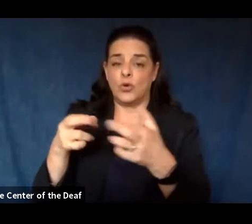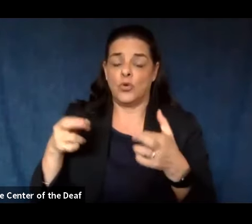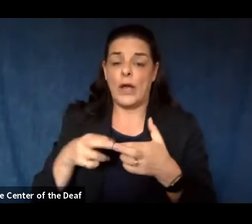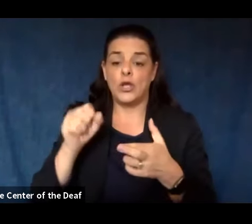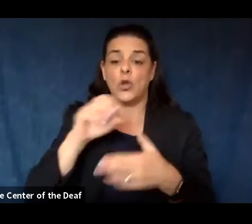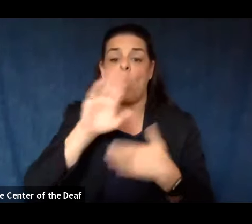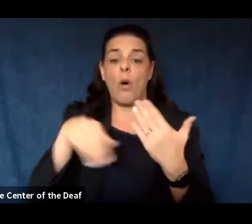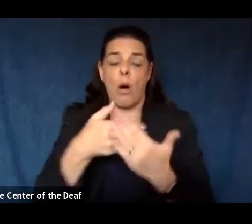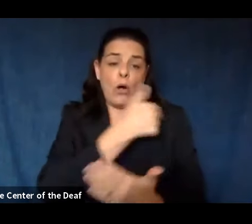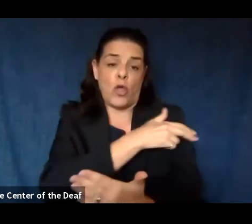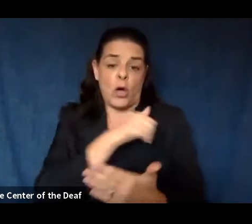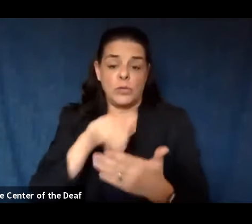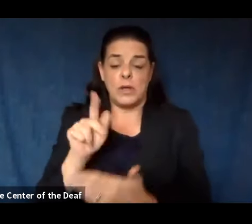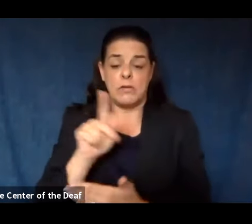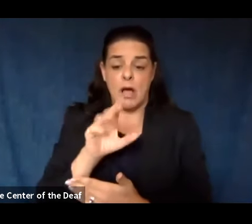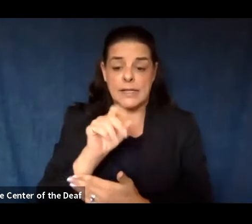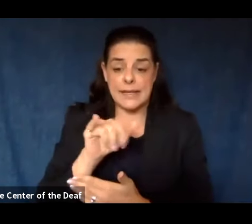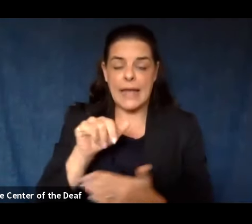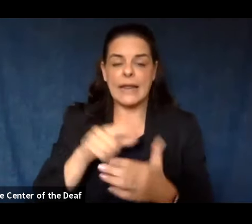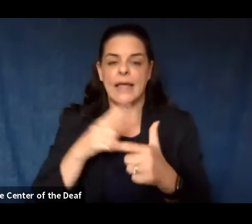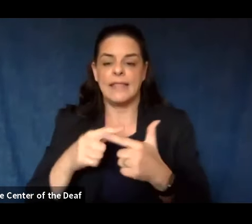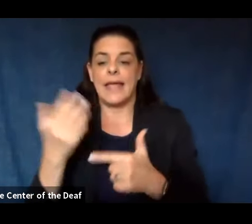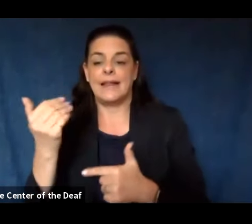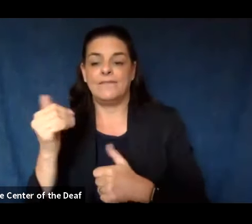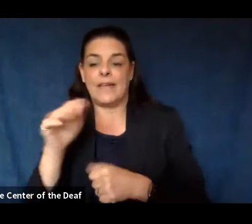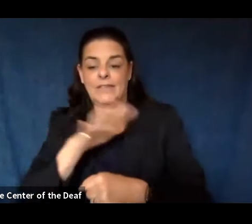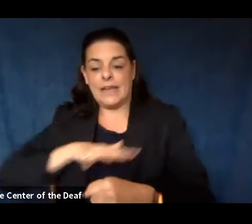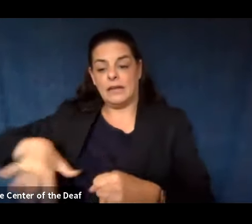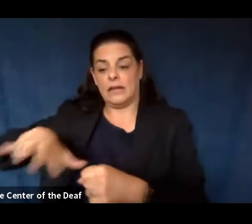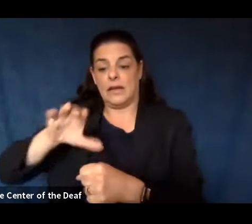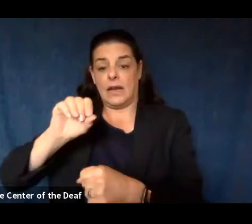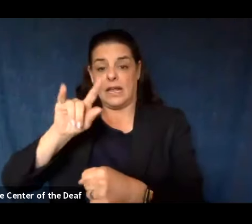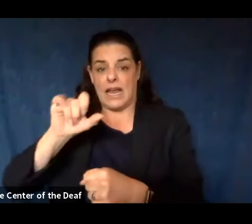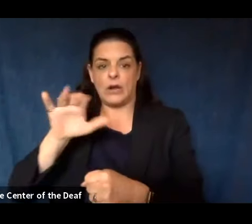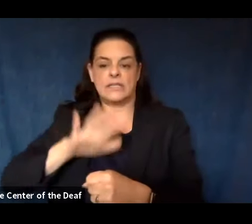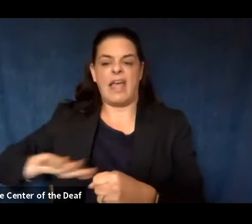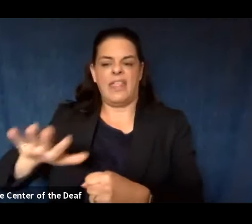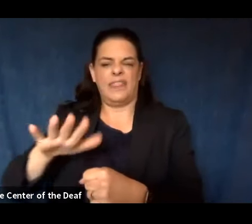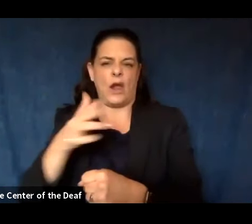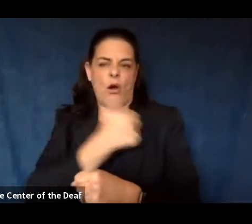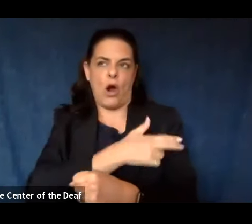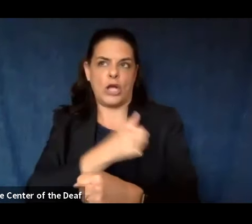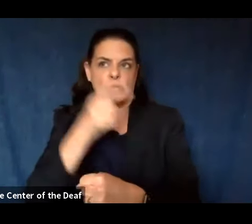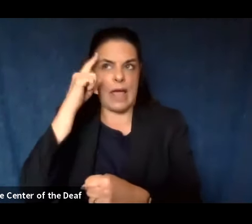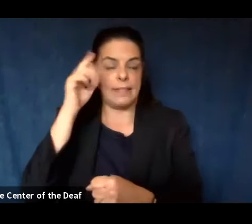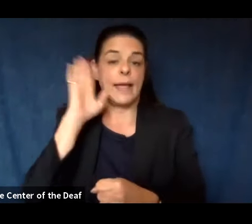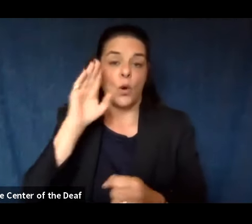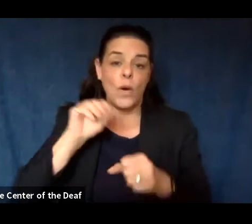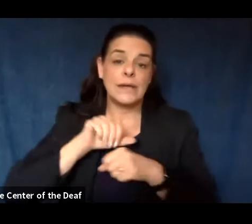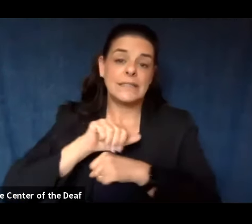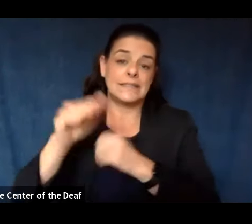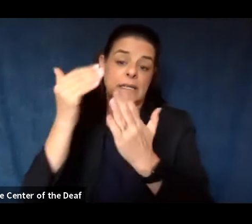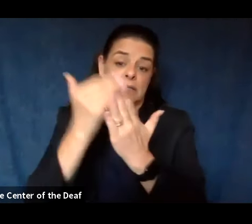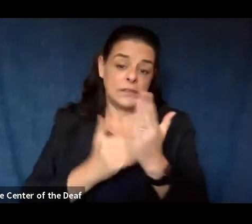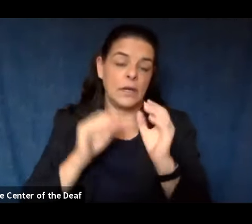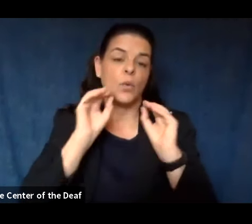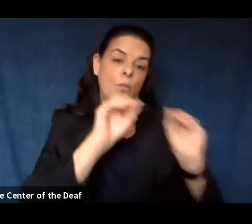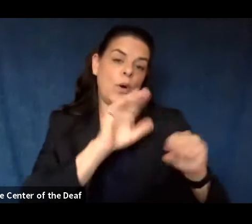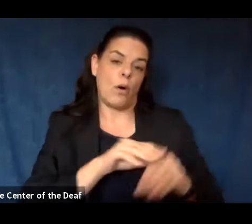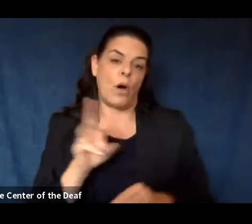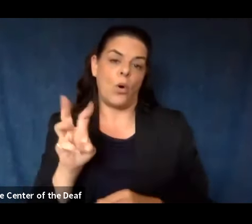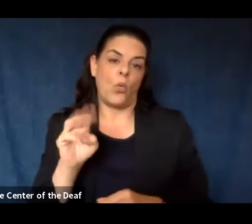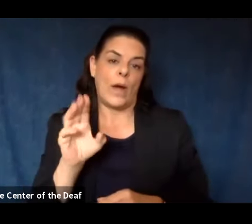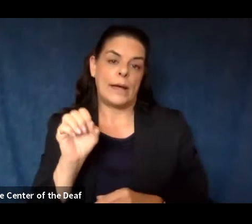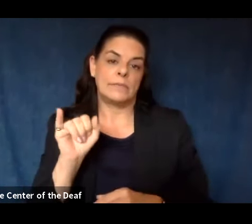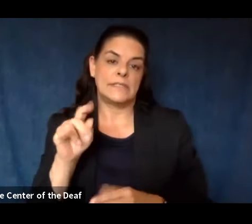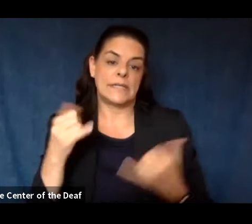in Knox County and then all the hospitals in the 15 surrounding counties. And we can put that, I believe we're going to send that out and put it on the website today.